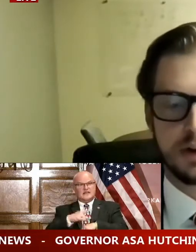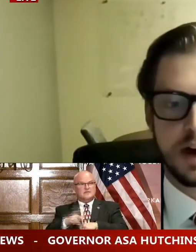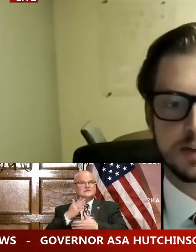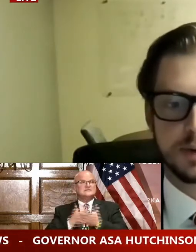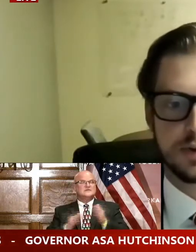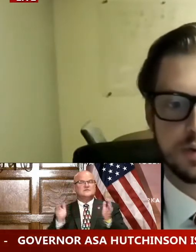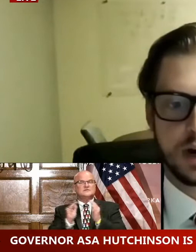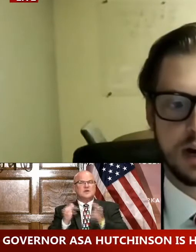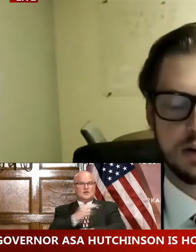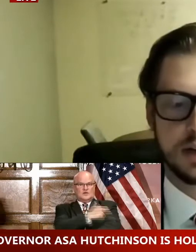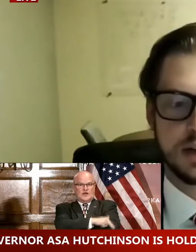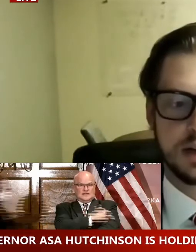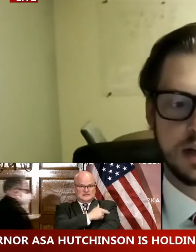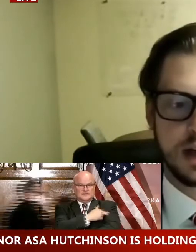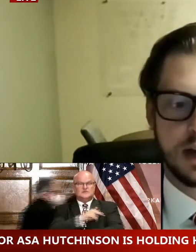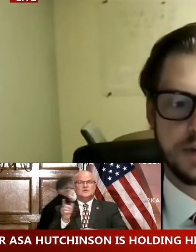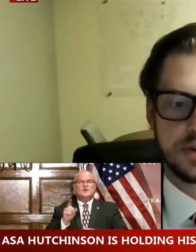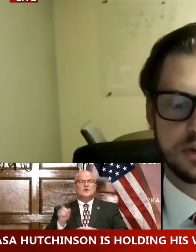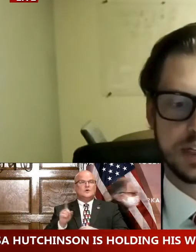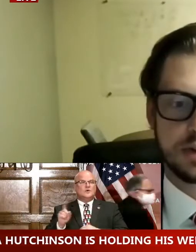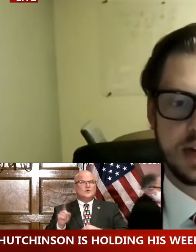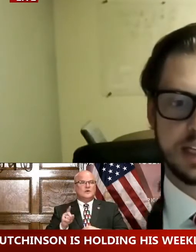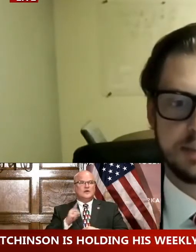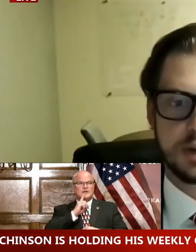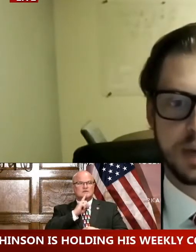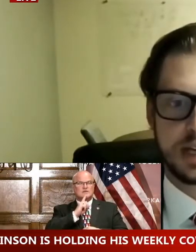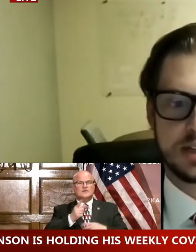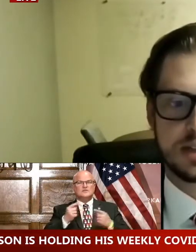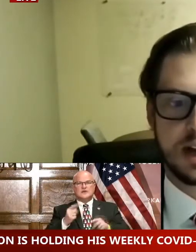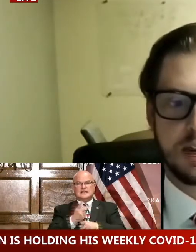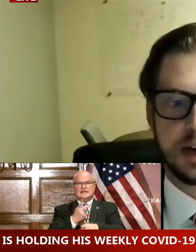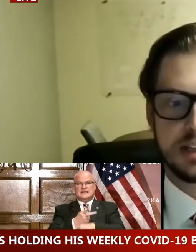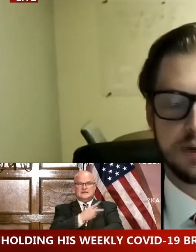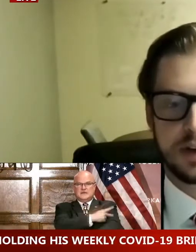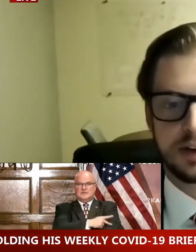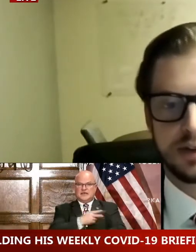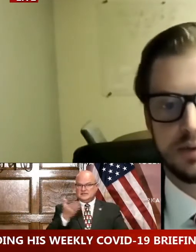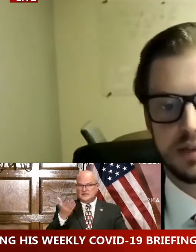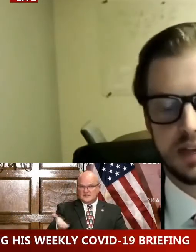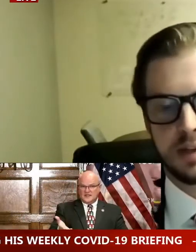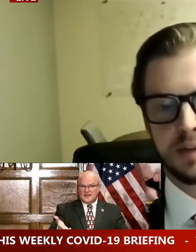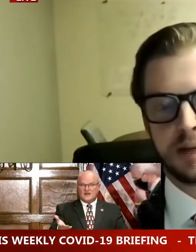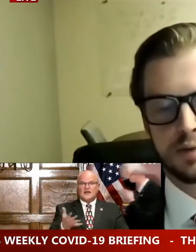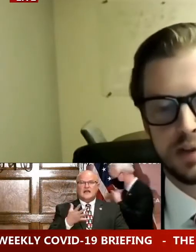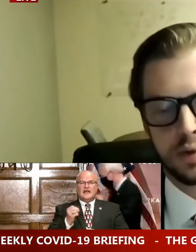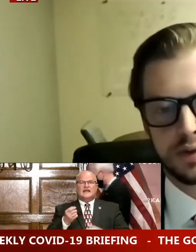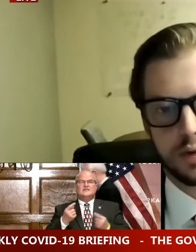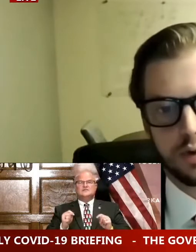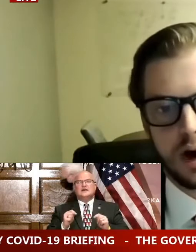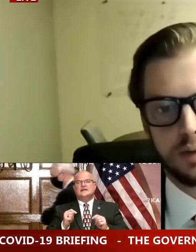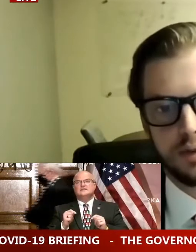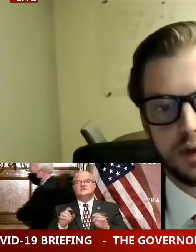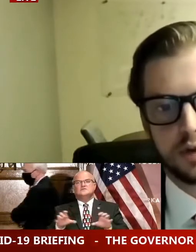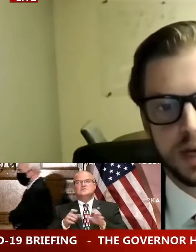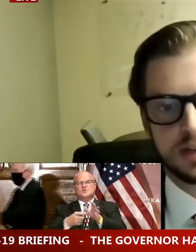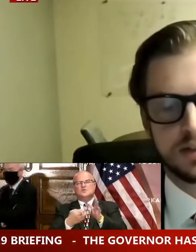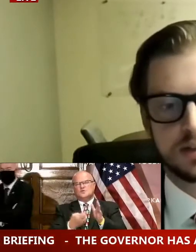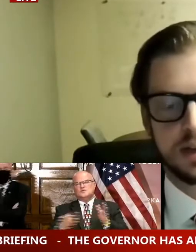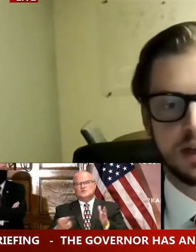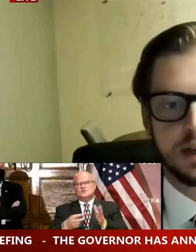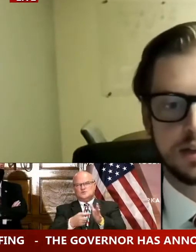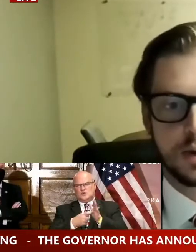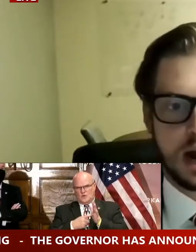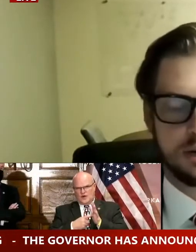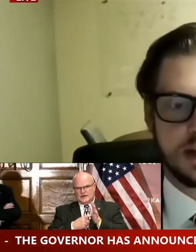our smaller hospitals where they're certainly trying to keep those patients there, but as you've heard Dr. Jones say, sometimes resources require we move those